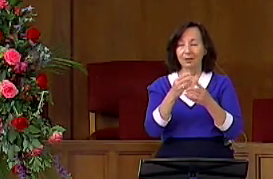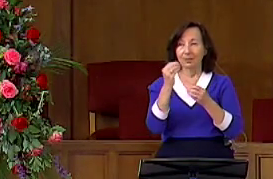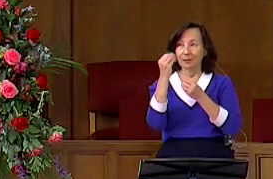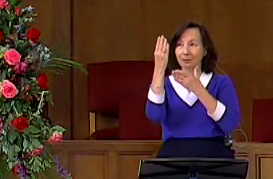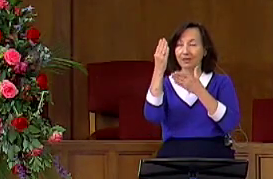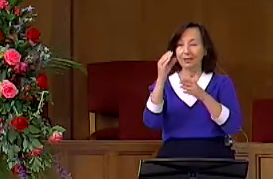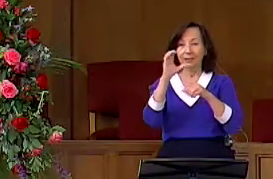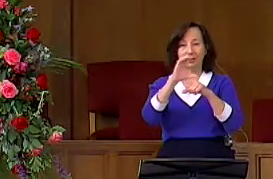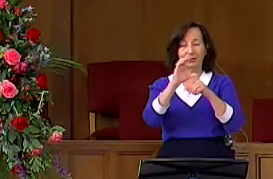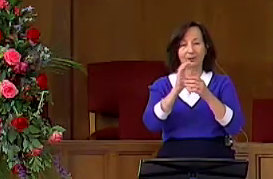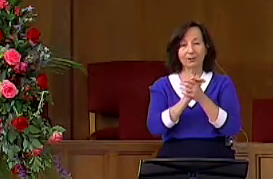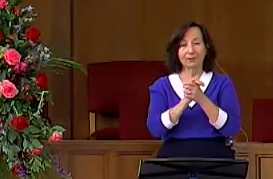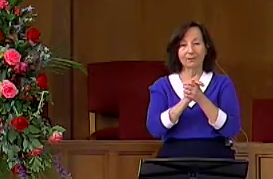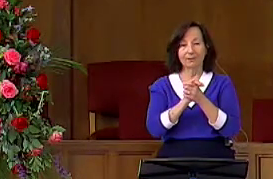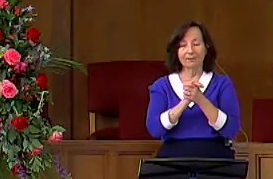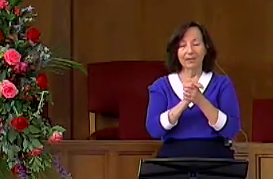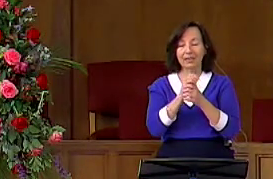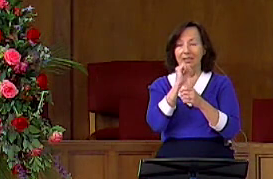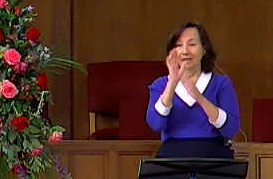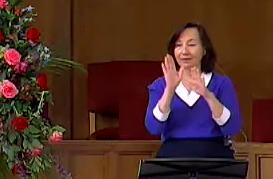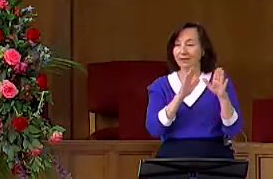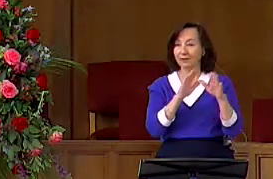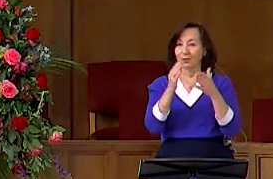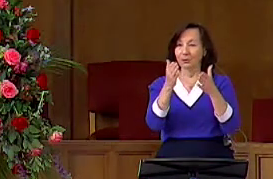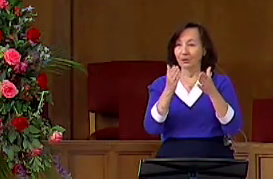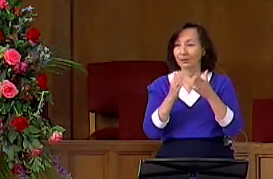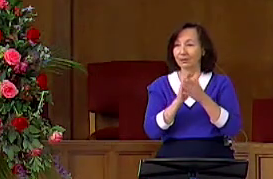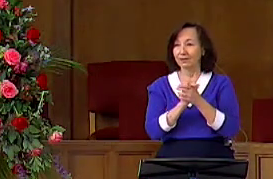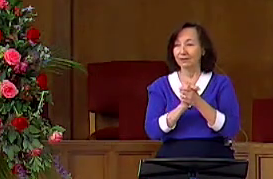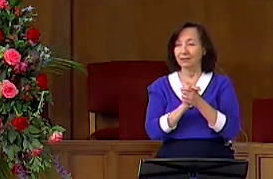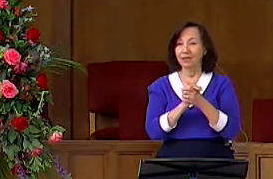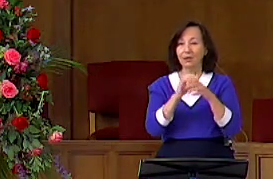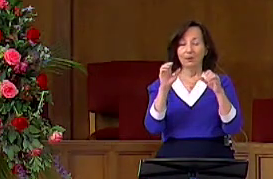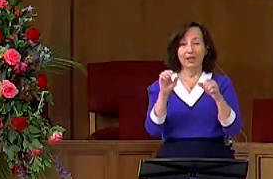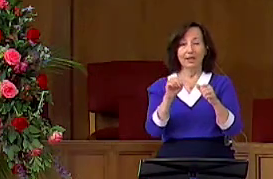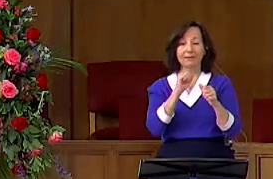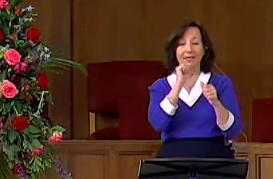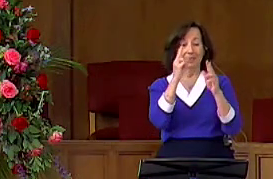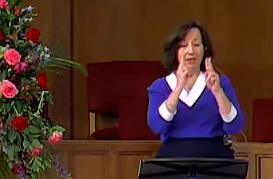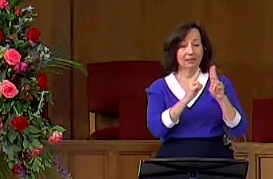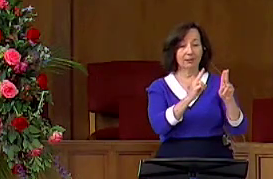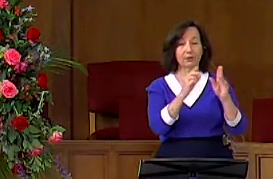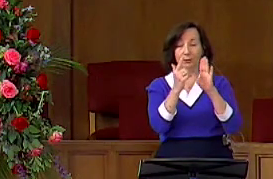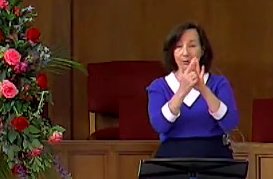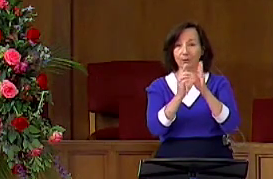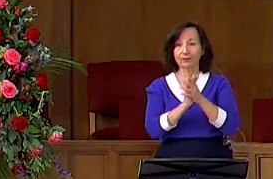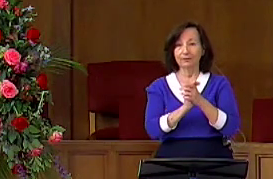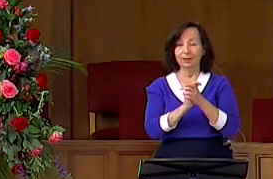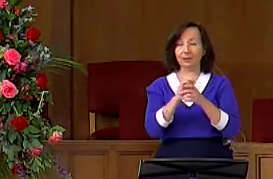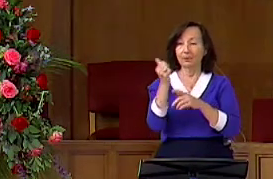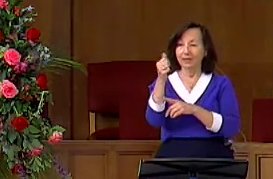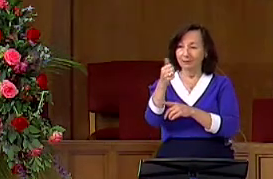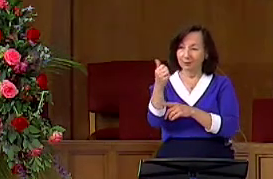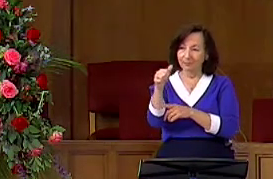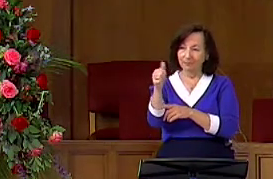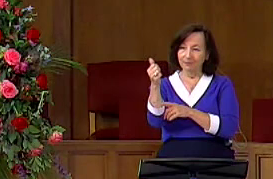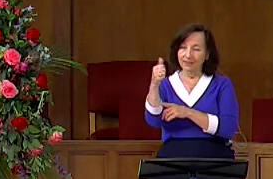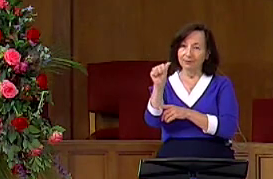church. We have not done your will. We have broken your law. We have rebelled against your